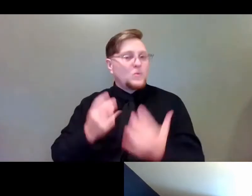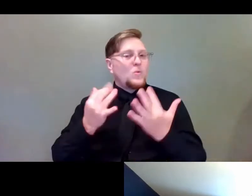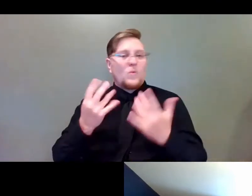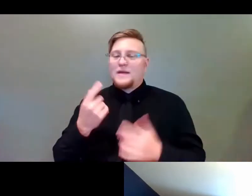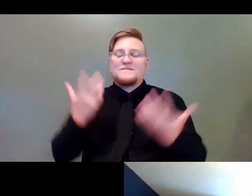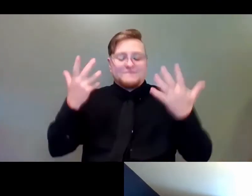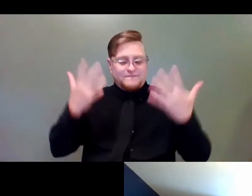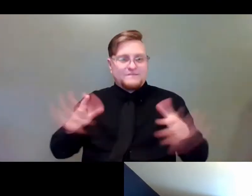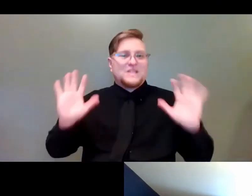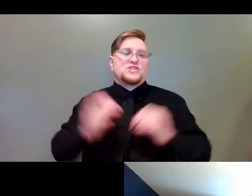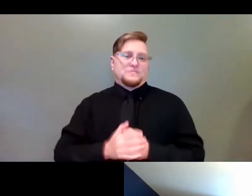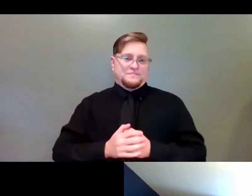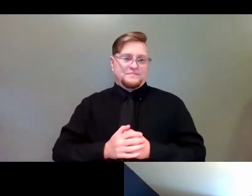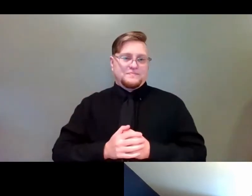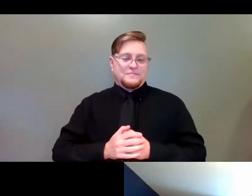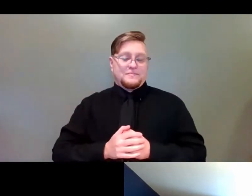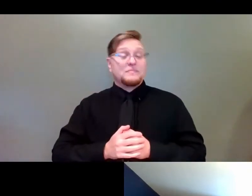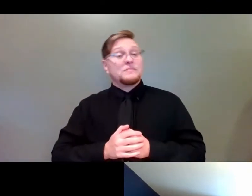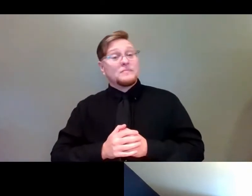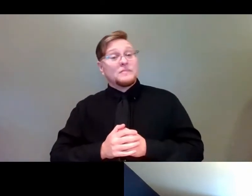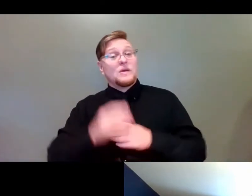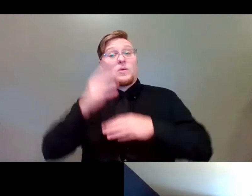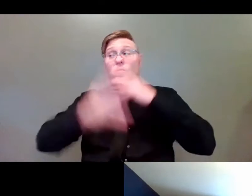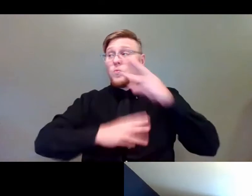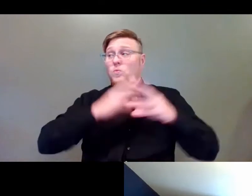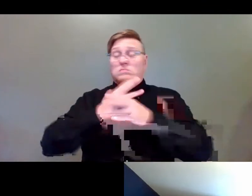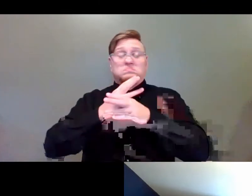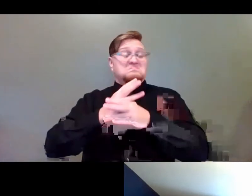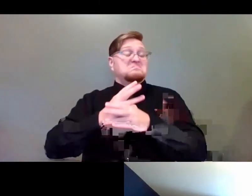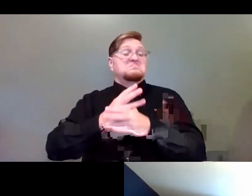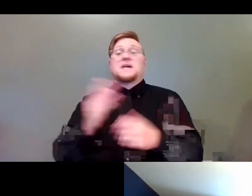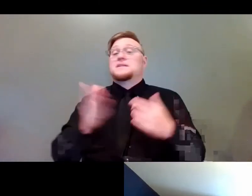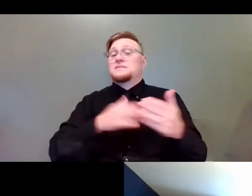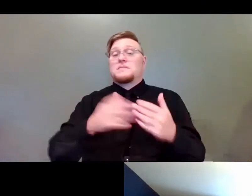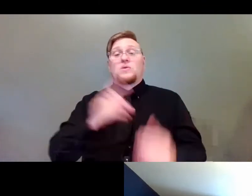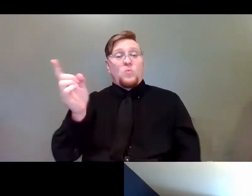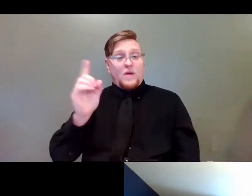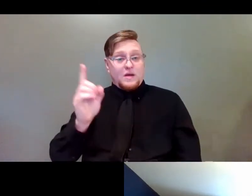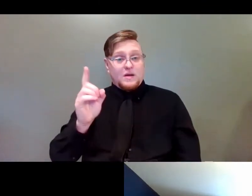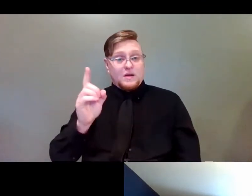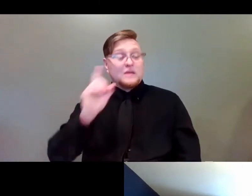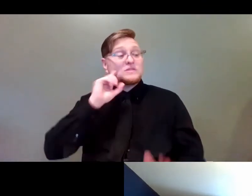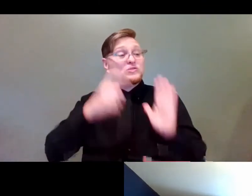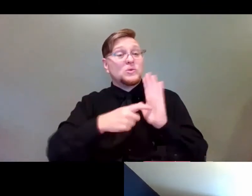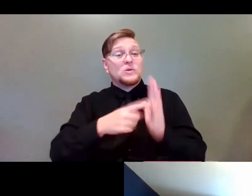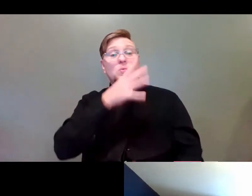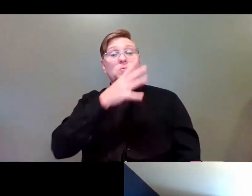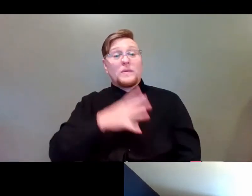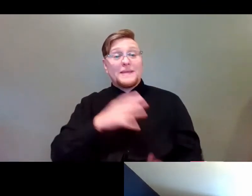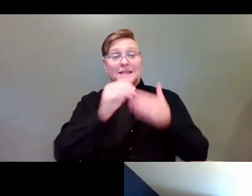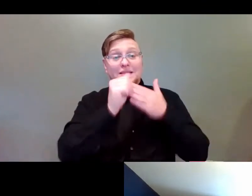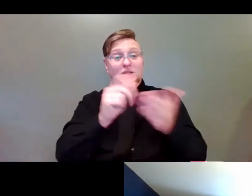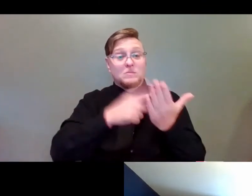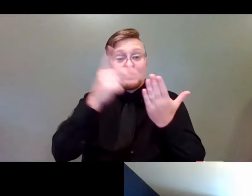any longer. If you are anywhere in the world and you see a women's leadership program, an HIV